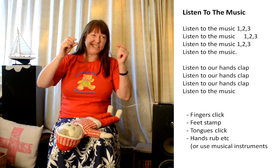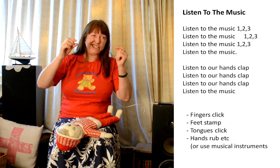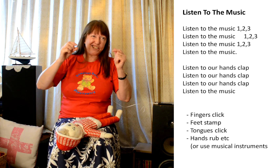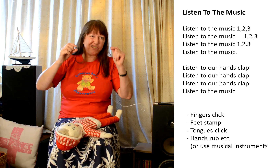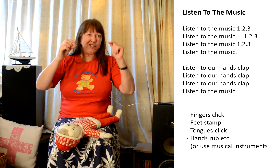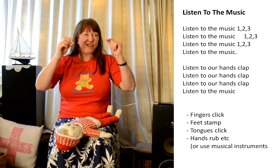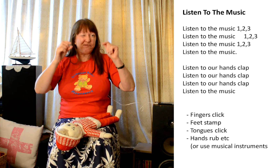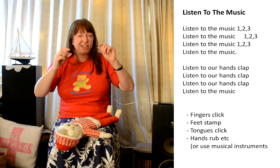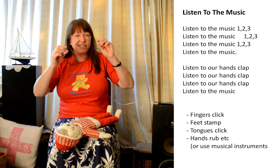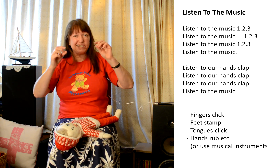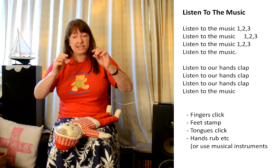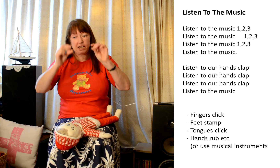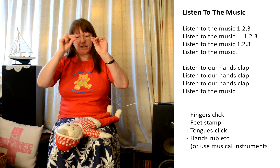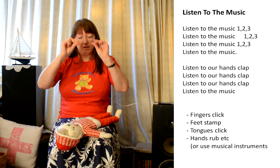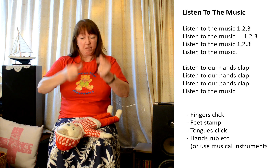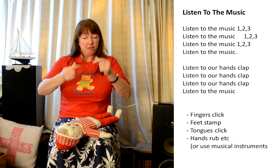Listen to a fingers click.